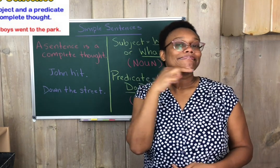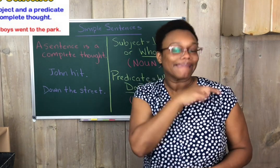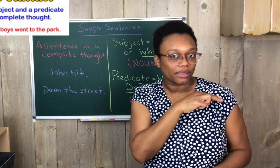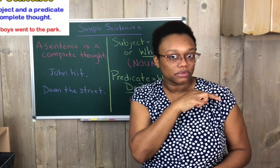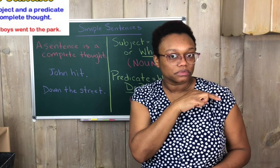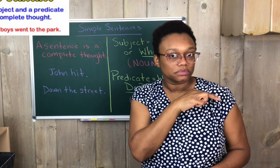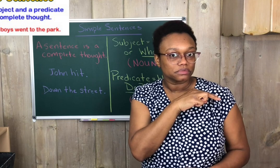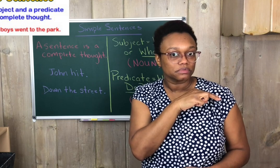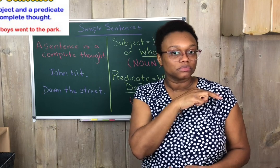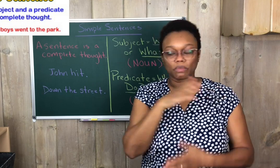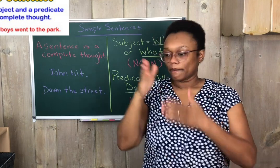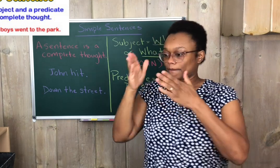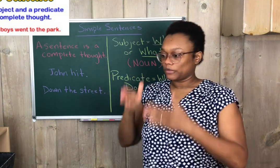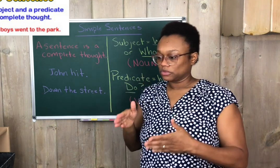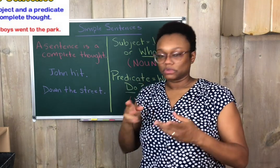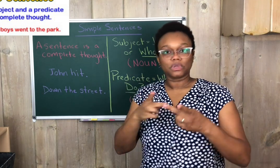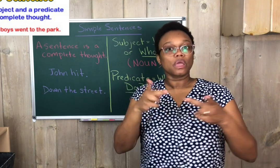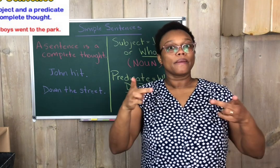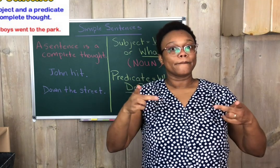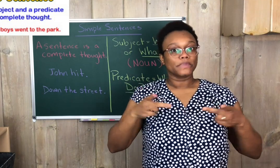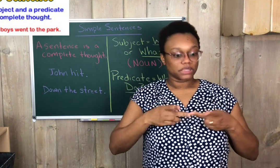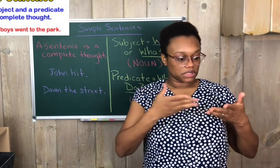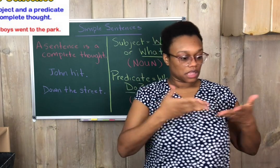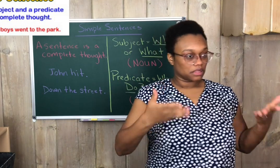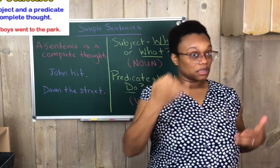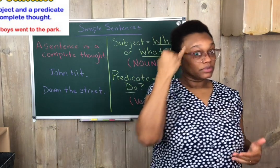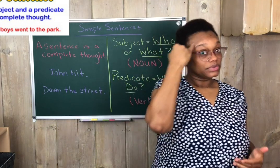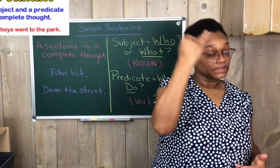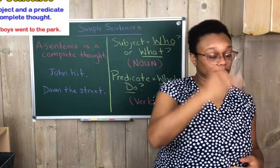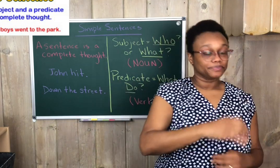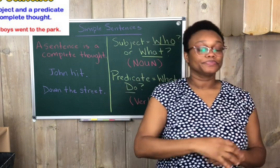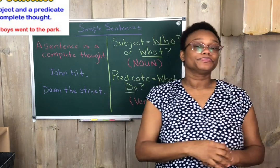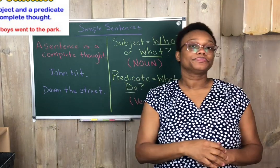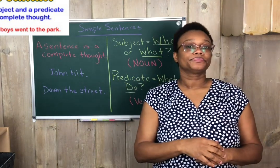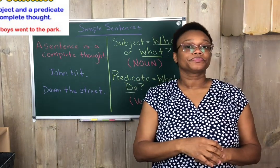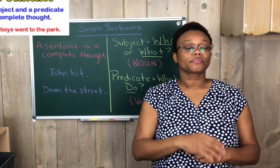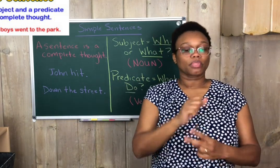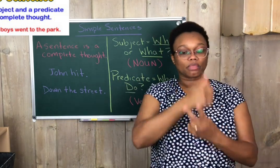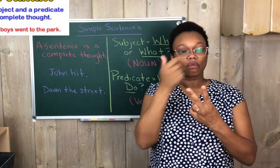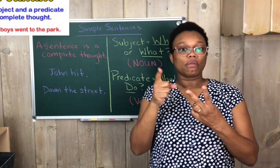which is a noun. It's the person, place, thing, or idea.